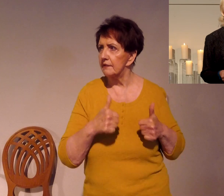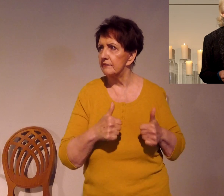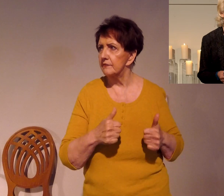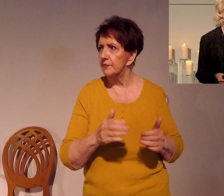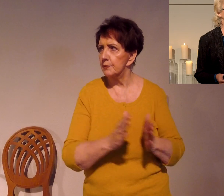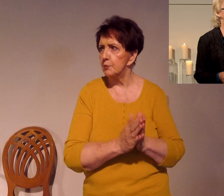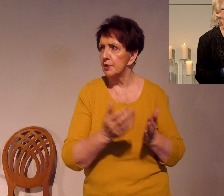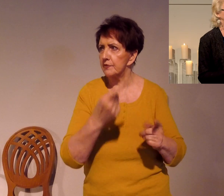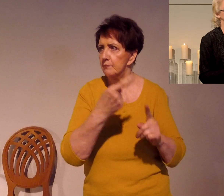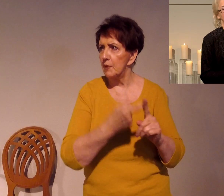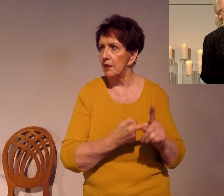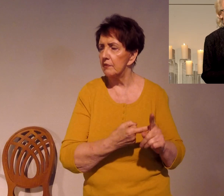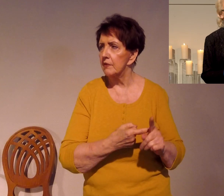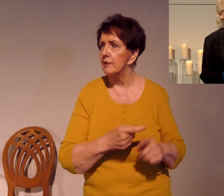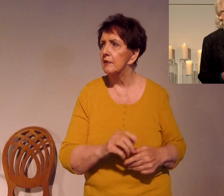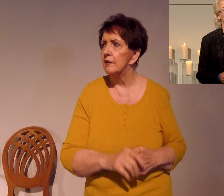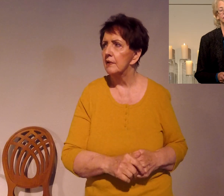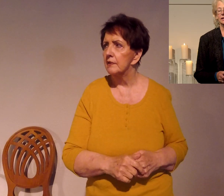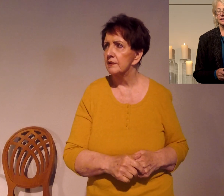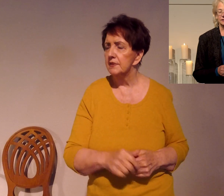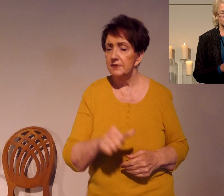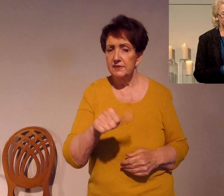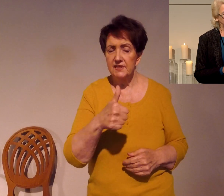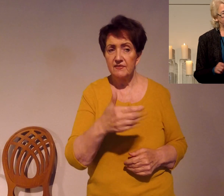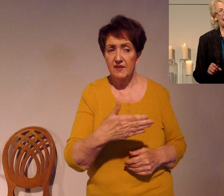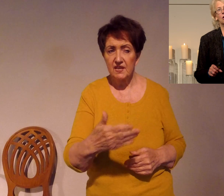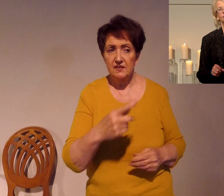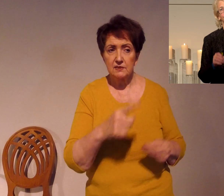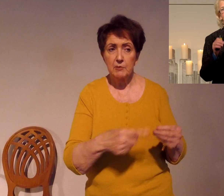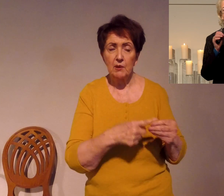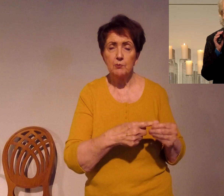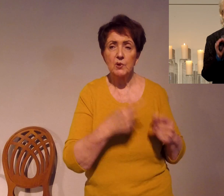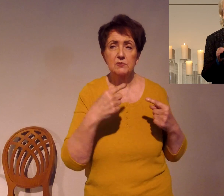month, his 10 things about prosperity.